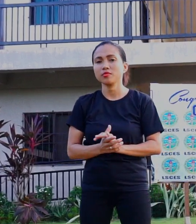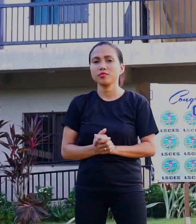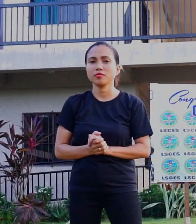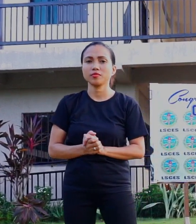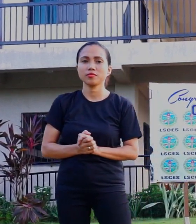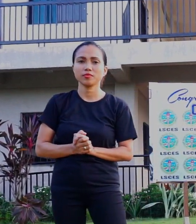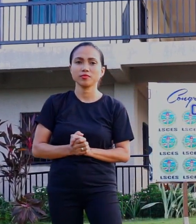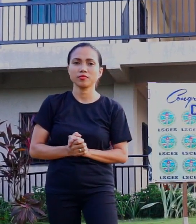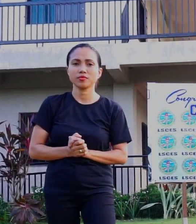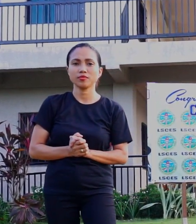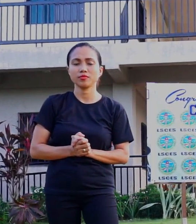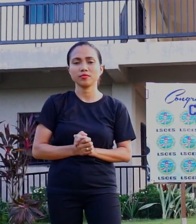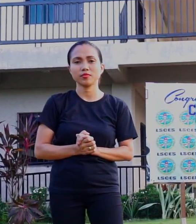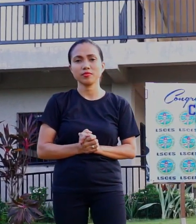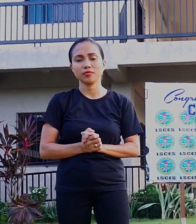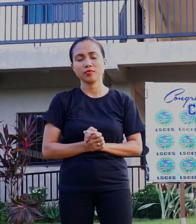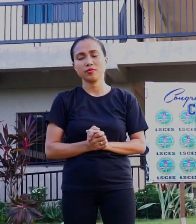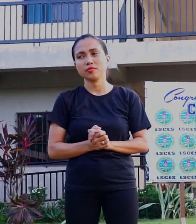feet.